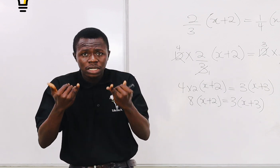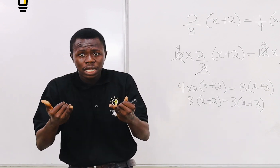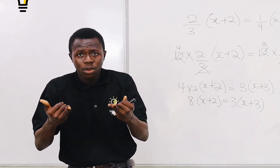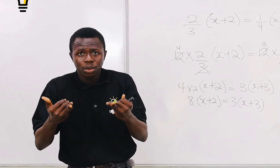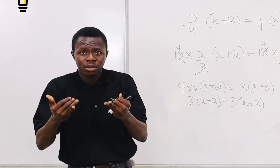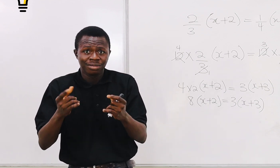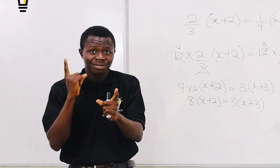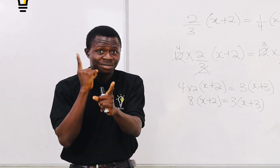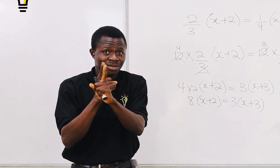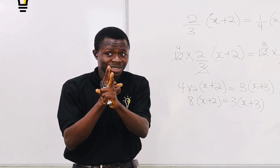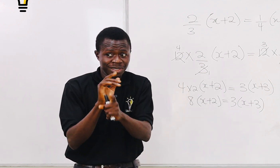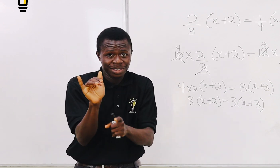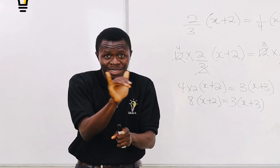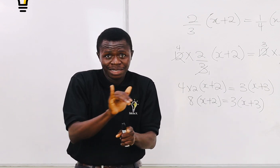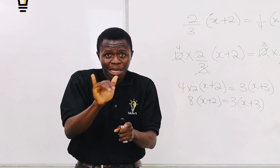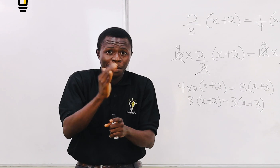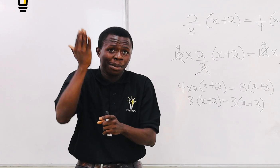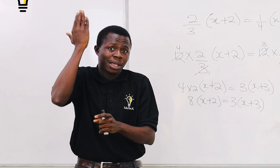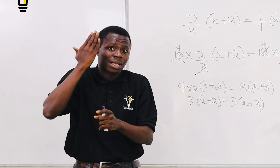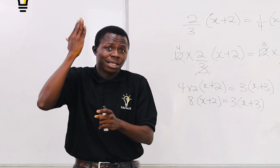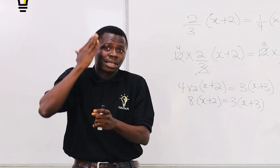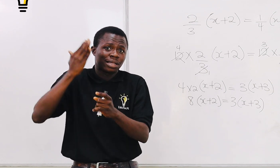So now the focus is